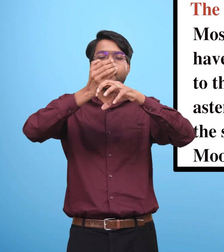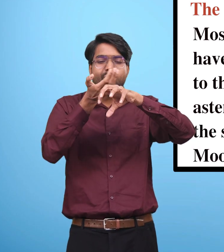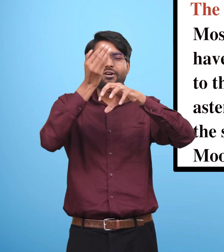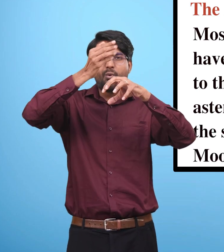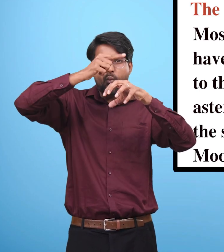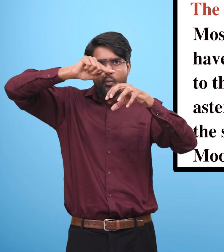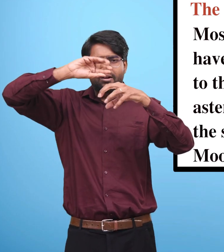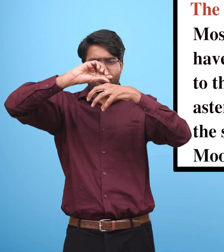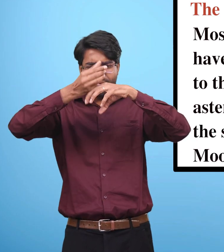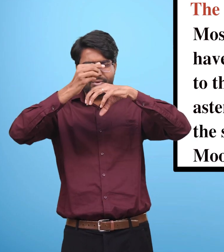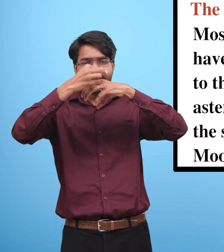Moon's surface.